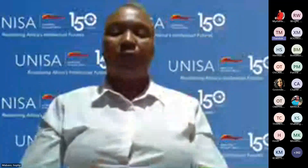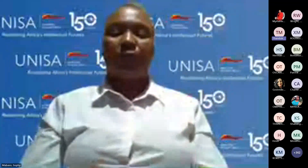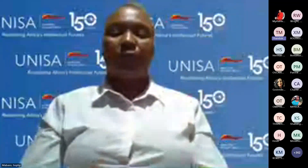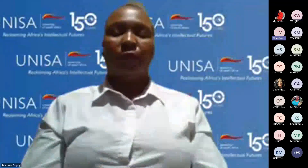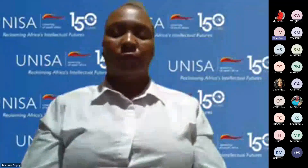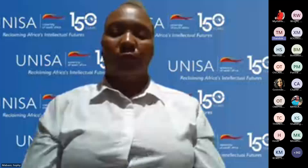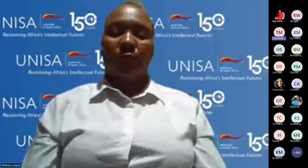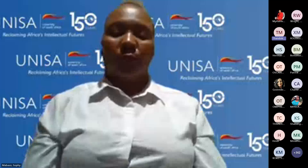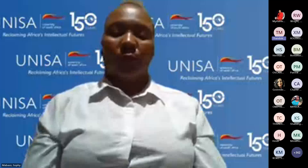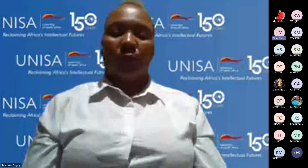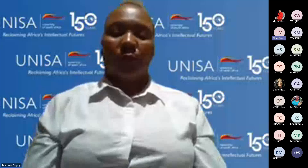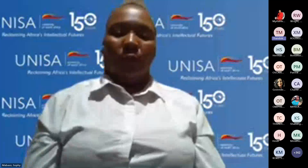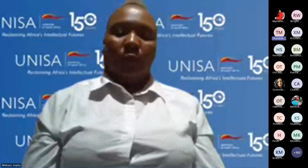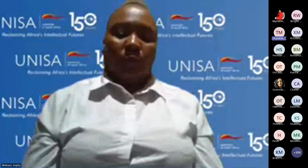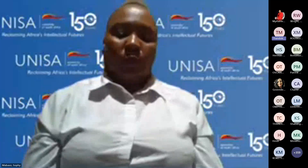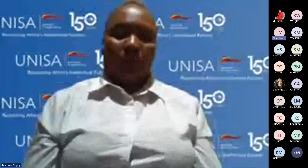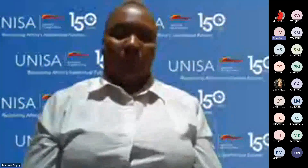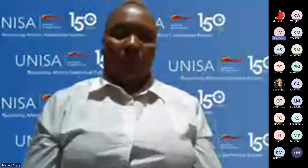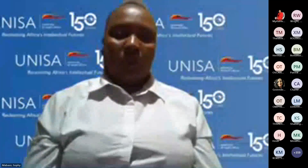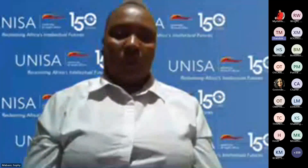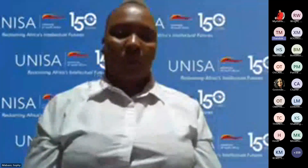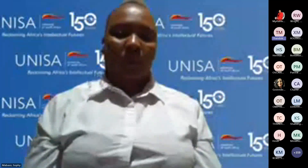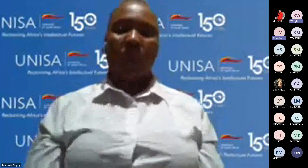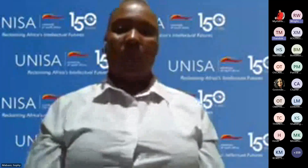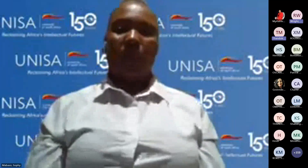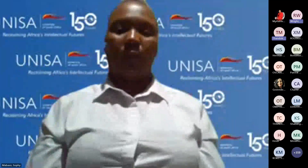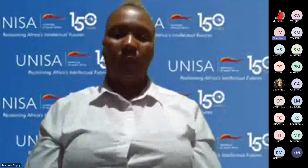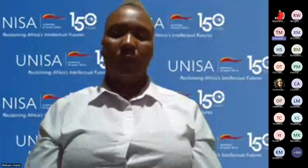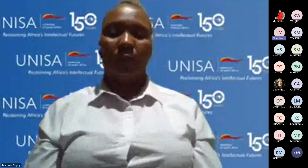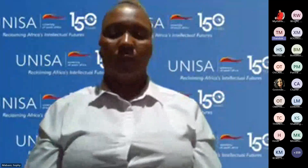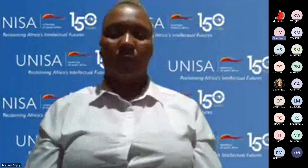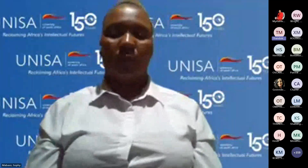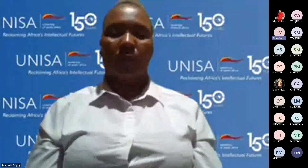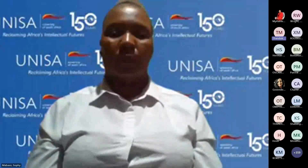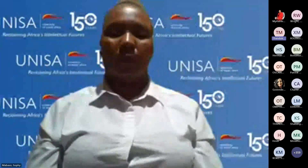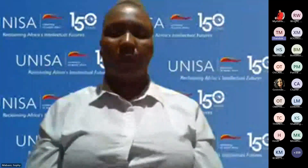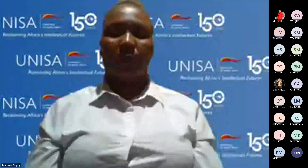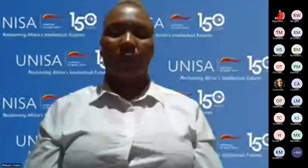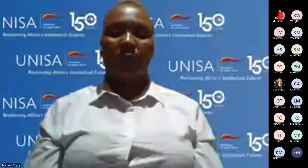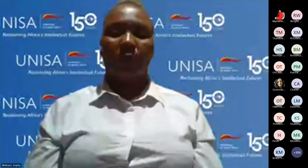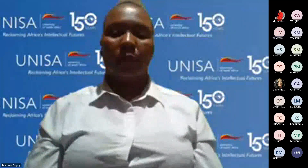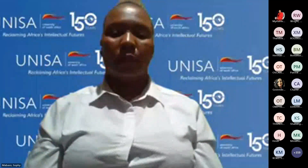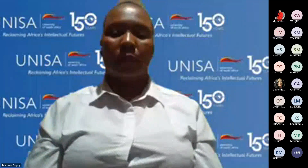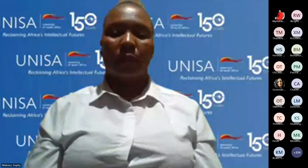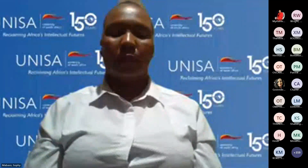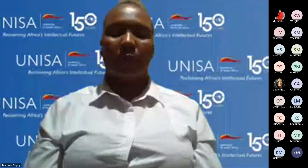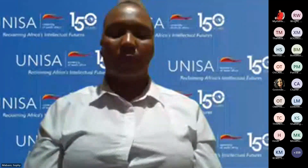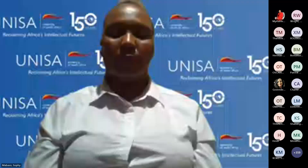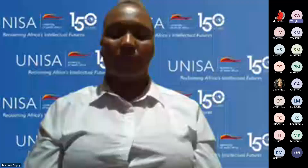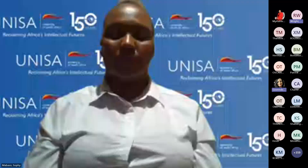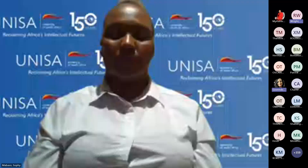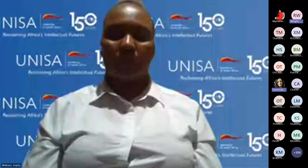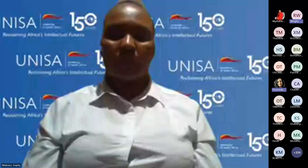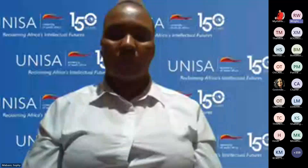Thank you, thank you. One more silly question. Good evening. Good evening.